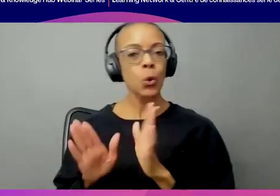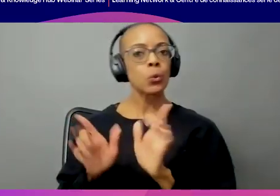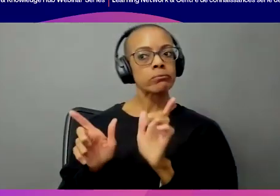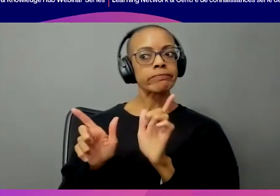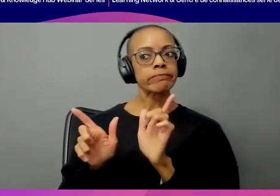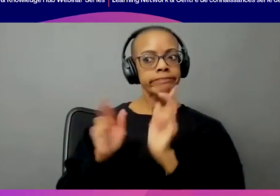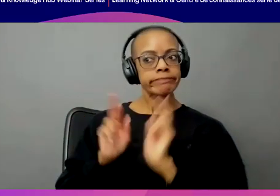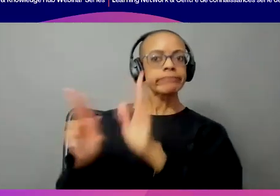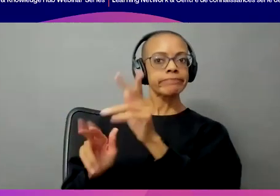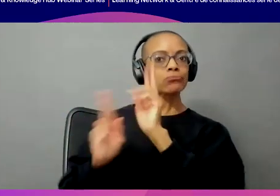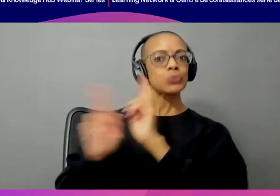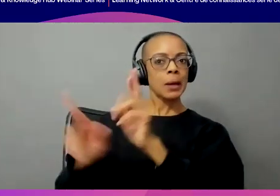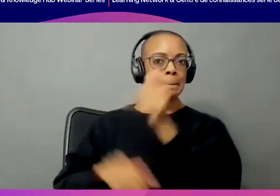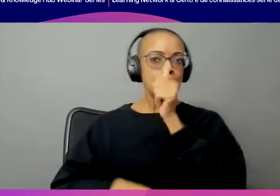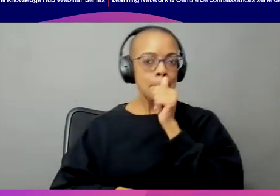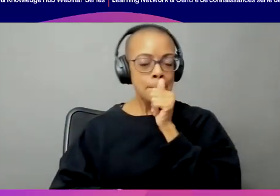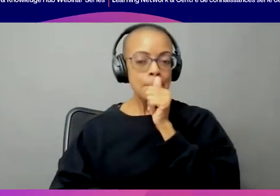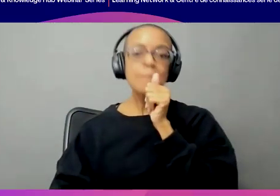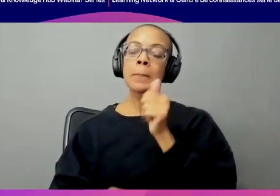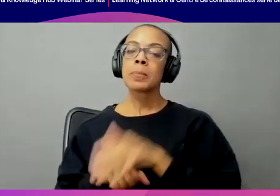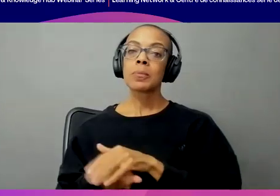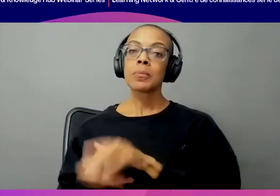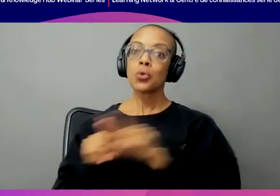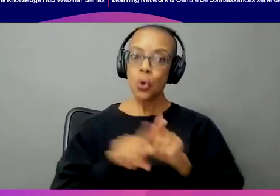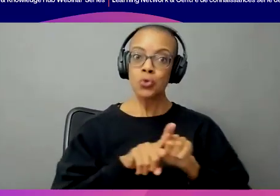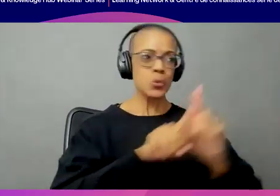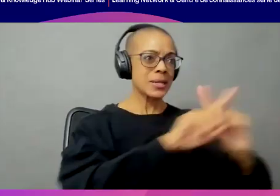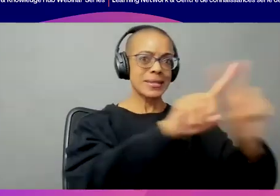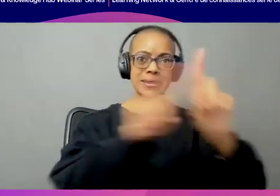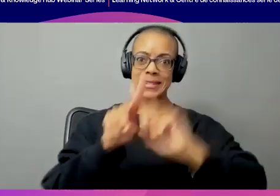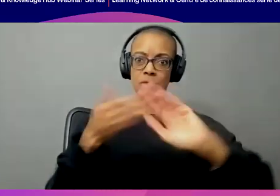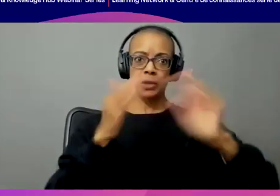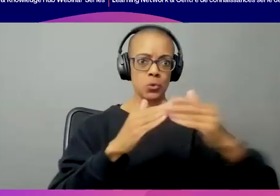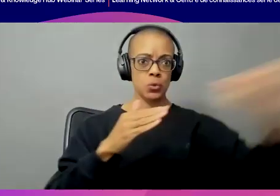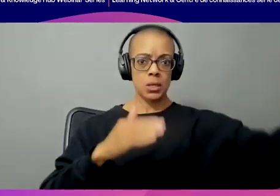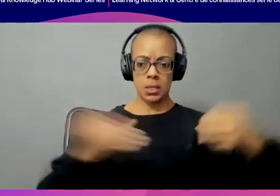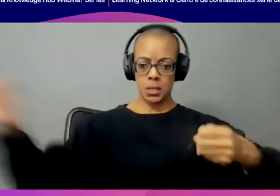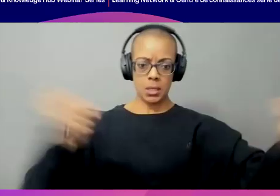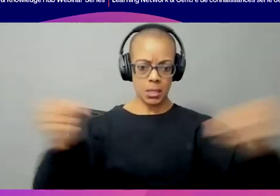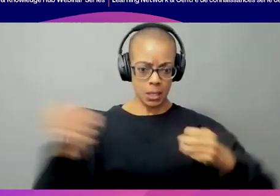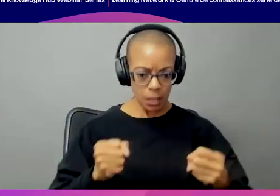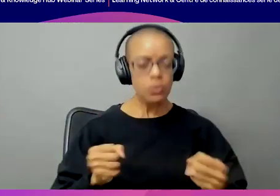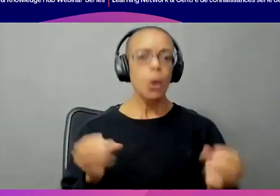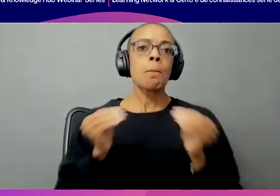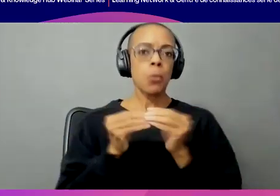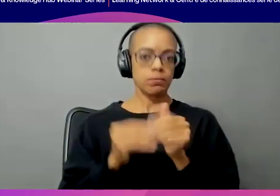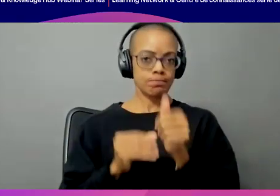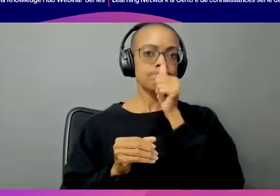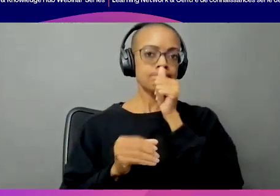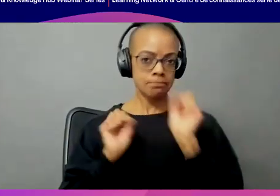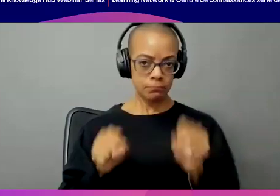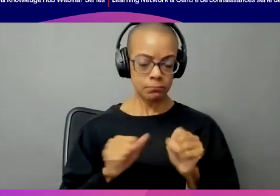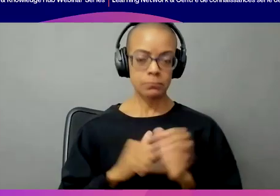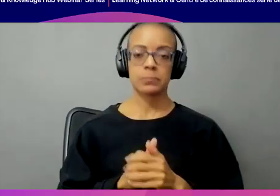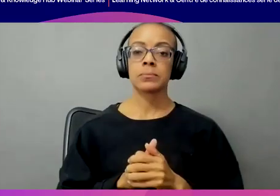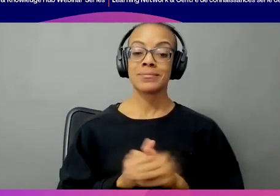And a coming together from different community allows for, greater confidentiality. One of the findings that we had